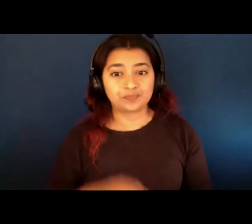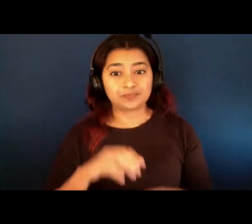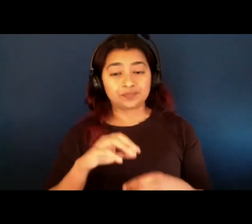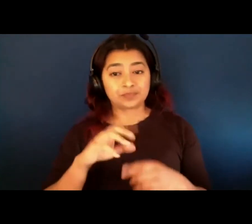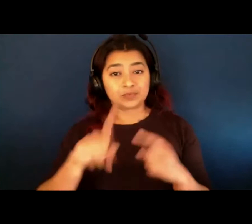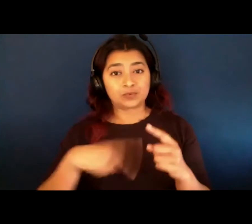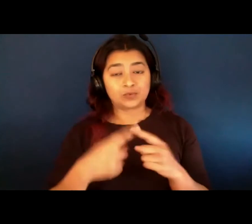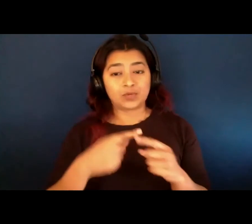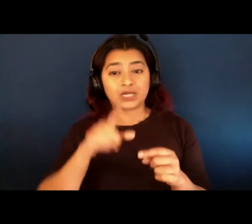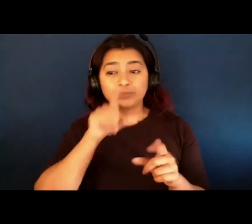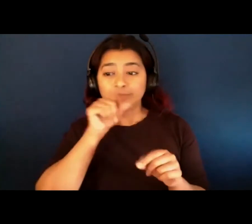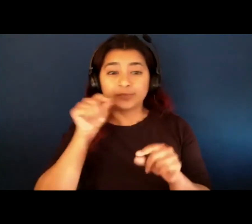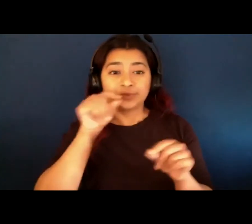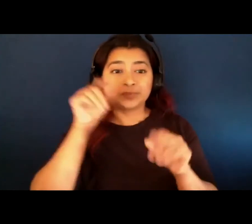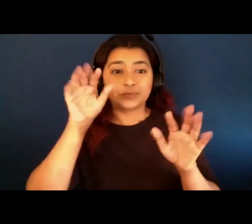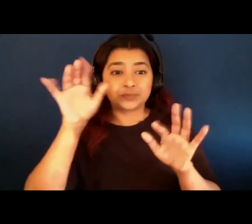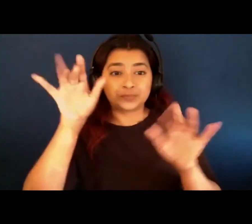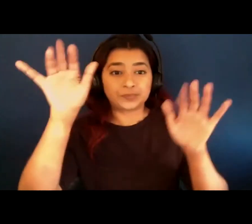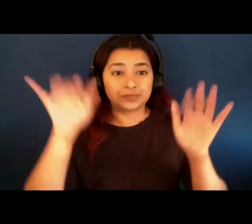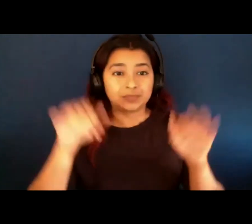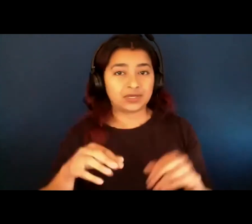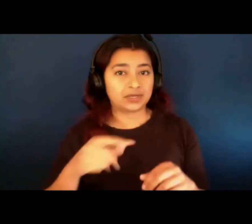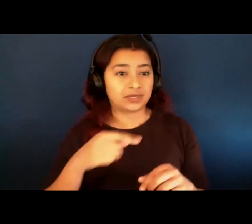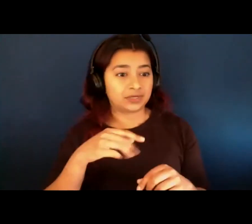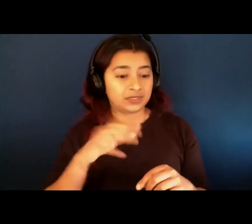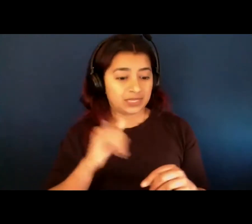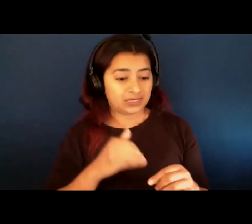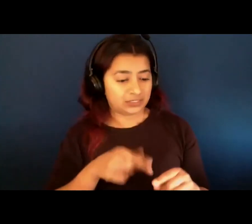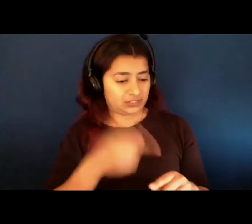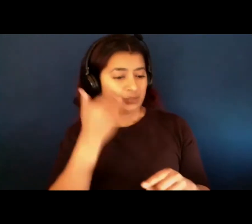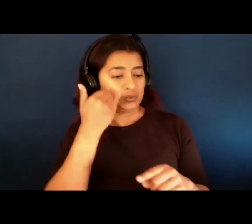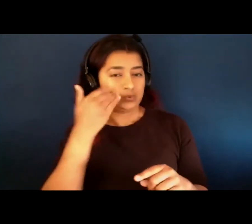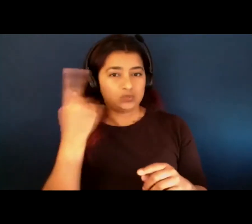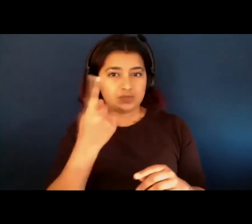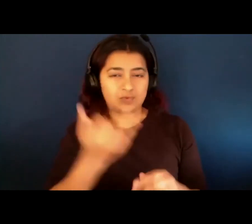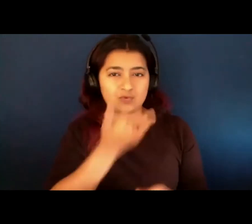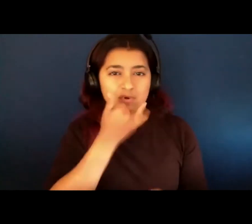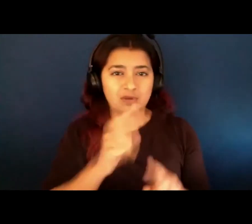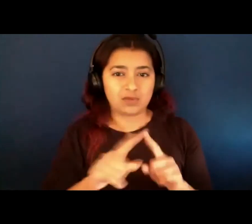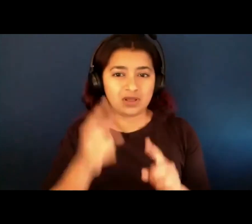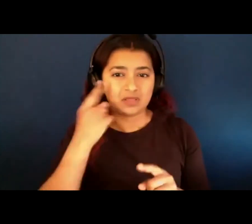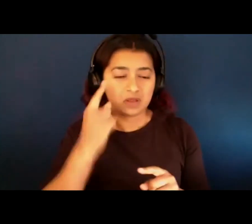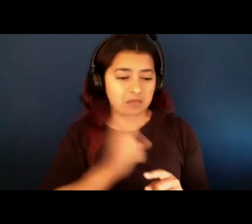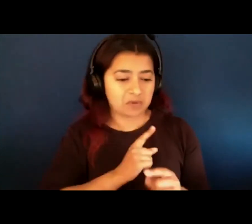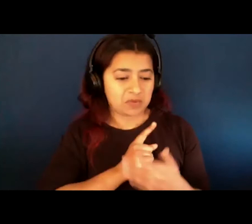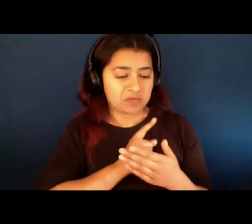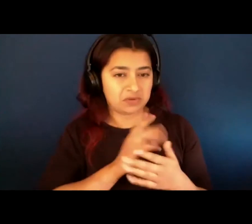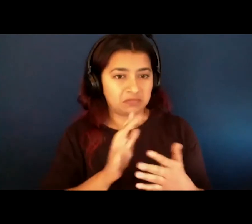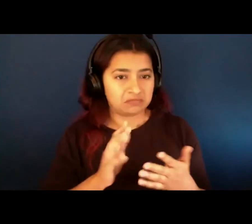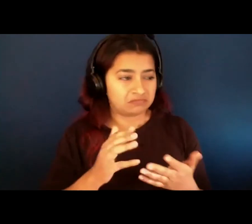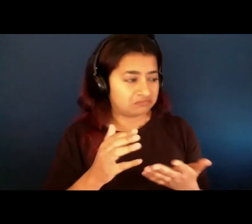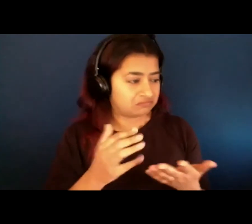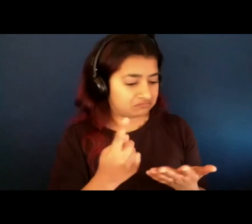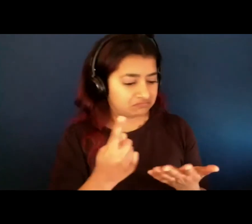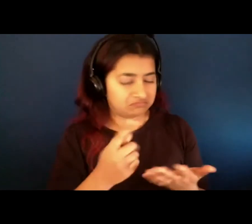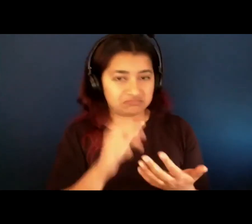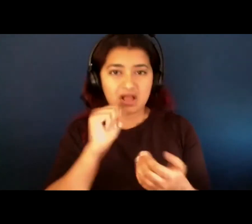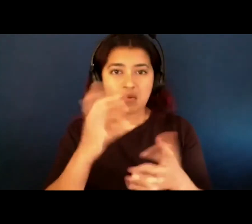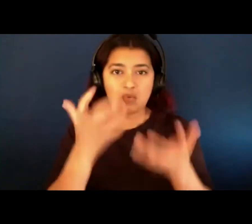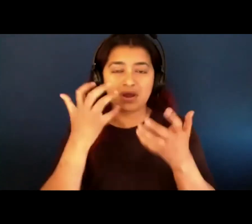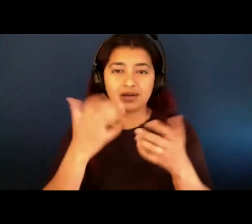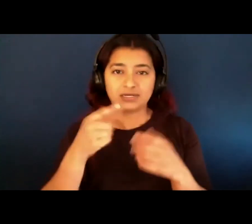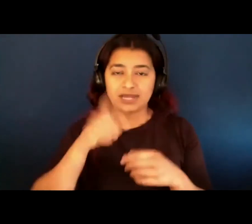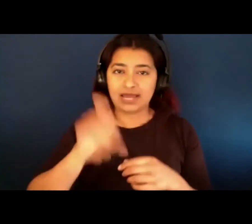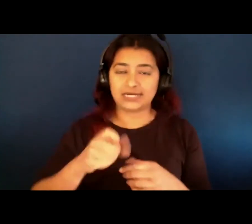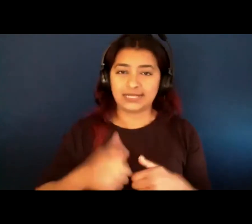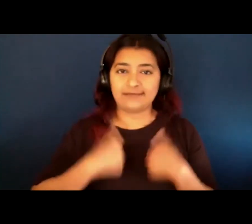chirping made its debut, Vega knew something was wrong, but she also thought it was just another one of those unwanted facts of life she had to live